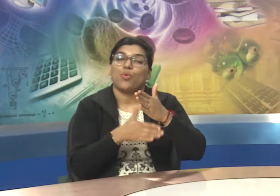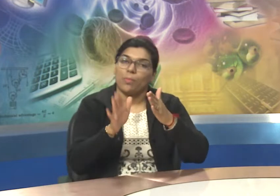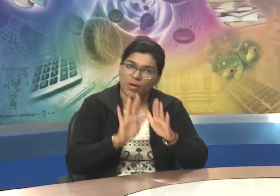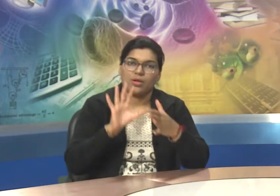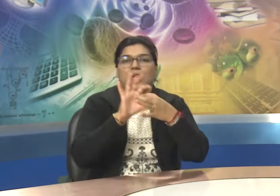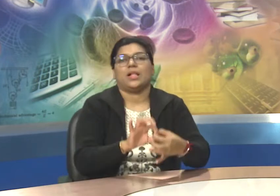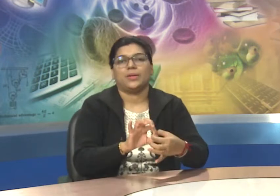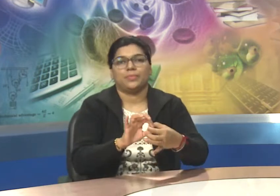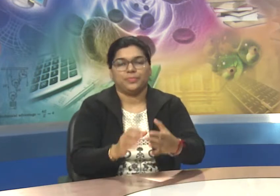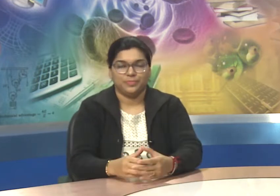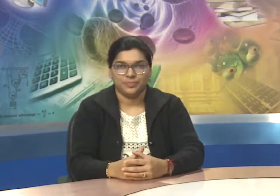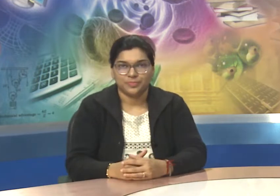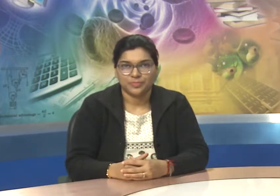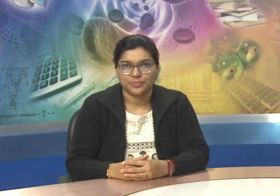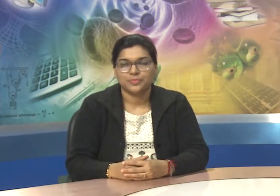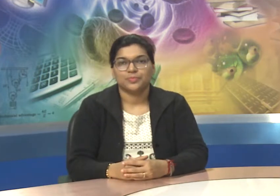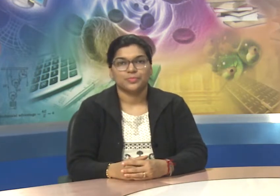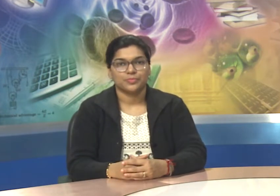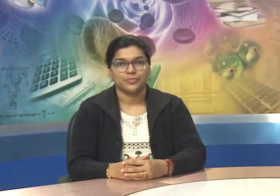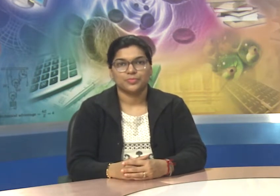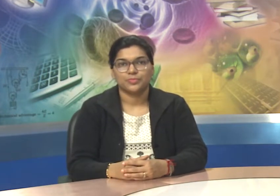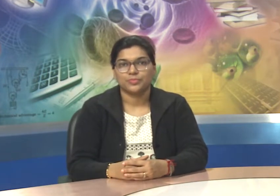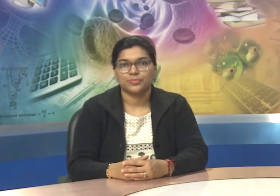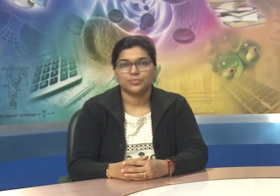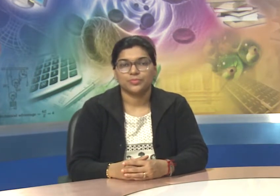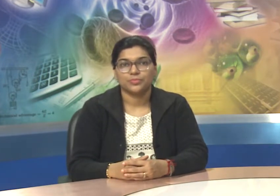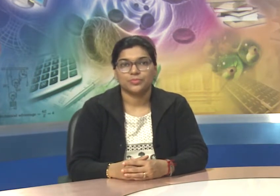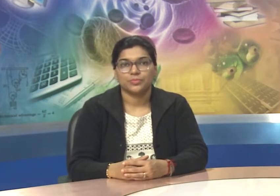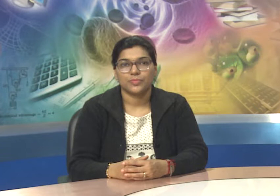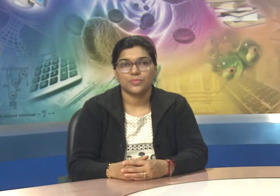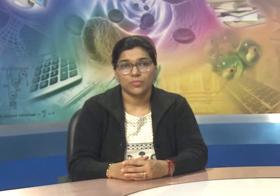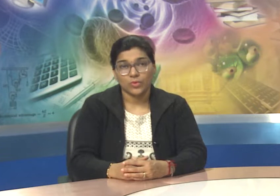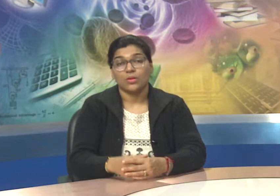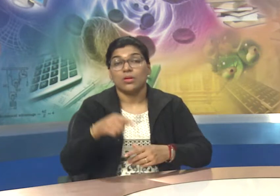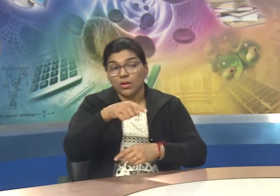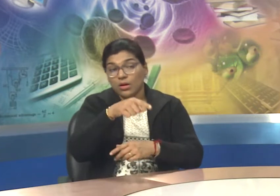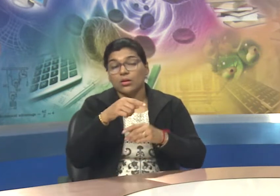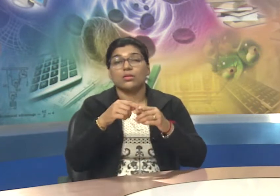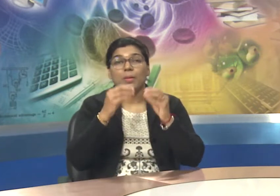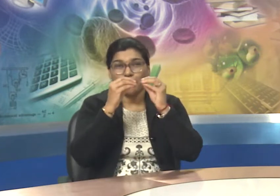sung and written about the banyan tree.